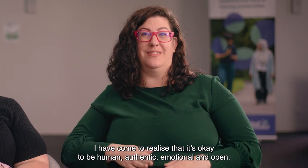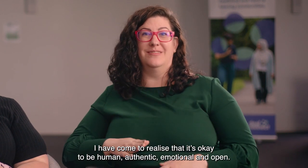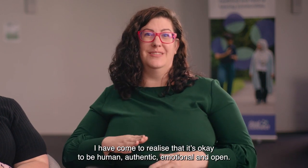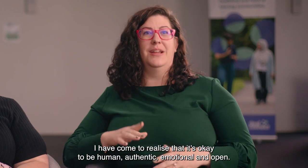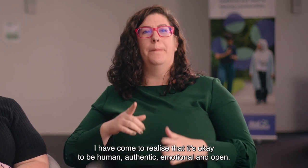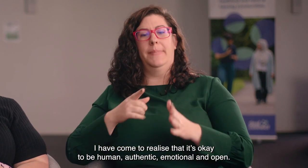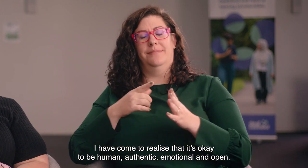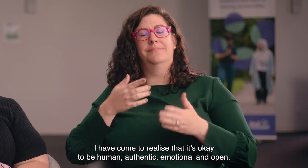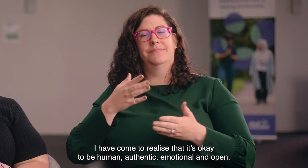human.